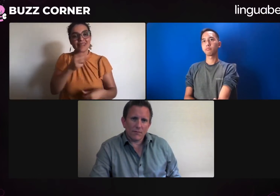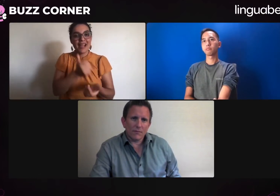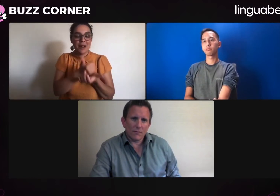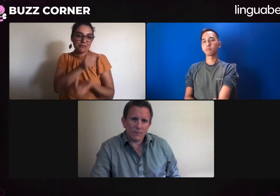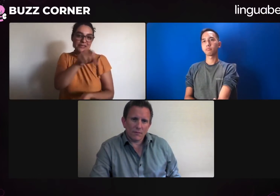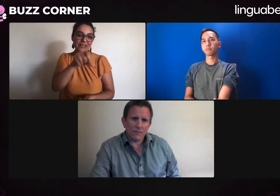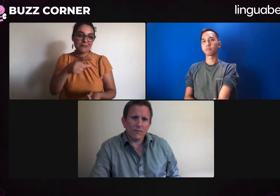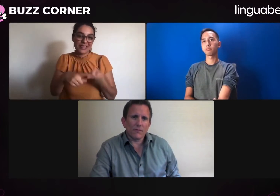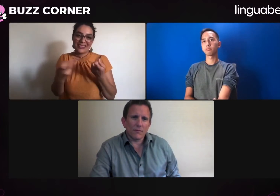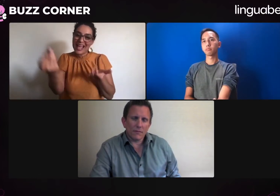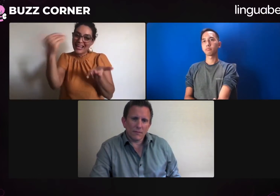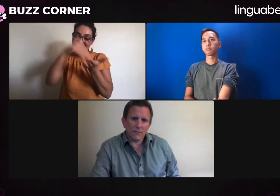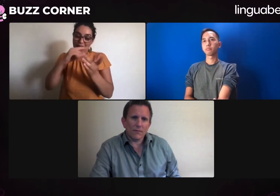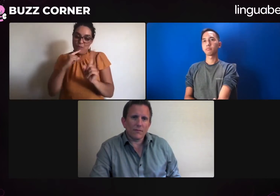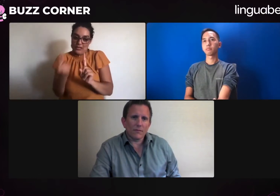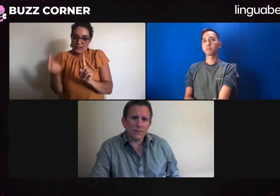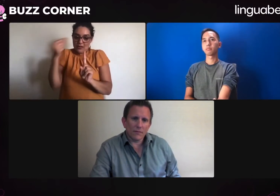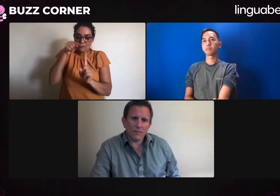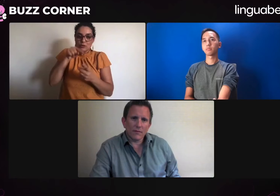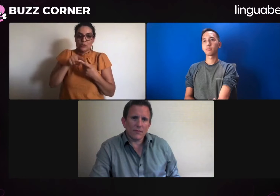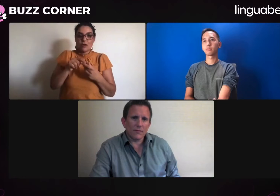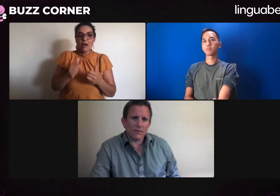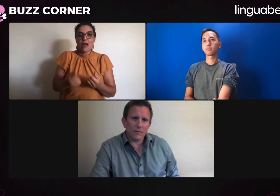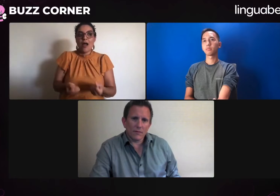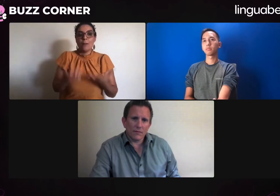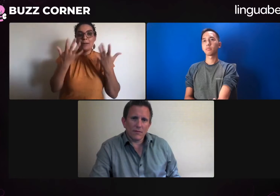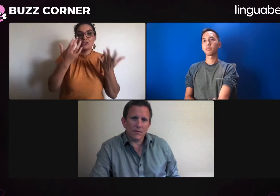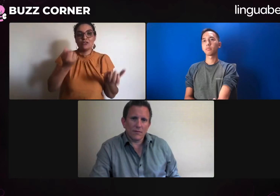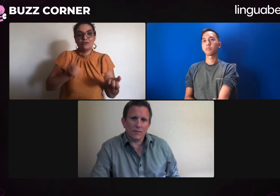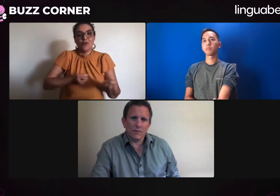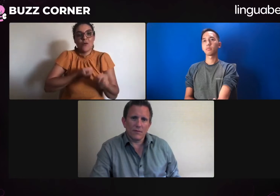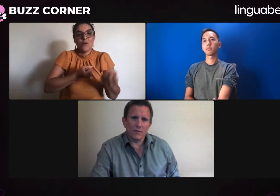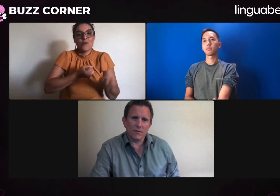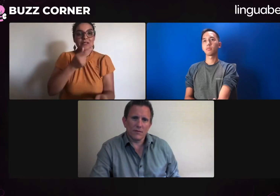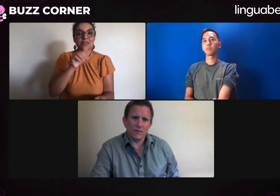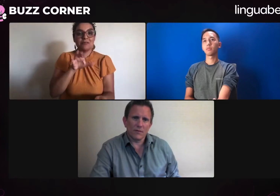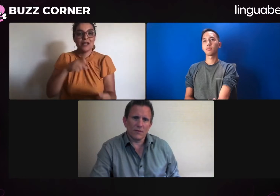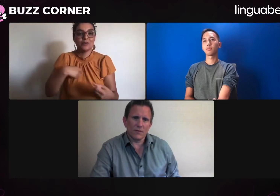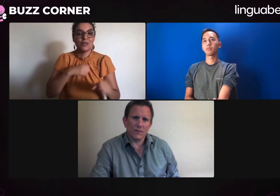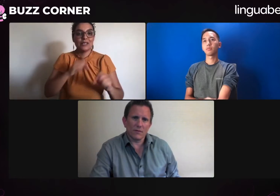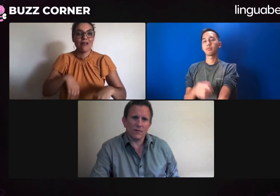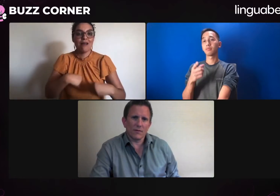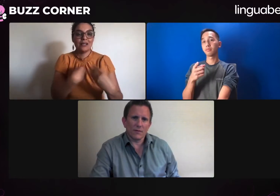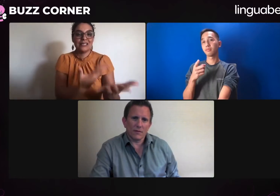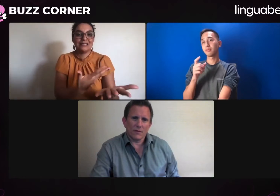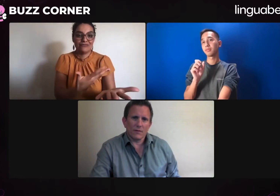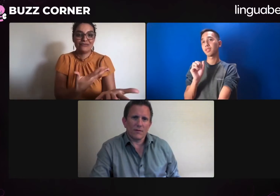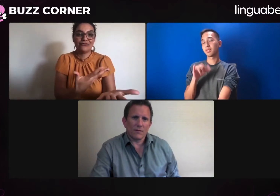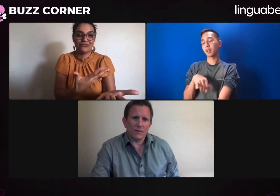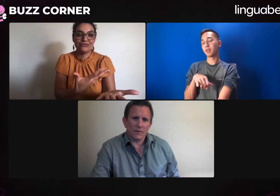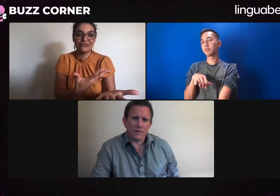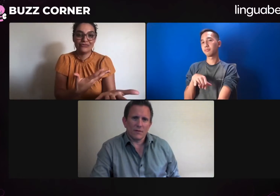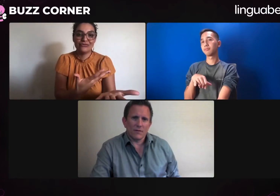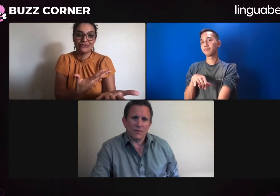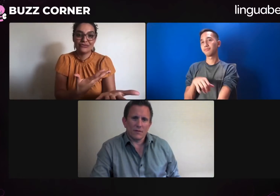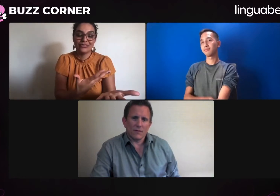in, sit down, call out. And so again, it comes back to how much do we hold space and how much